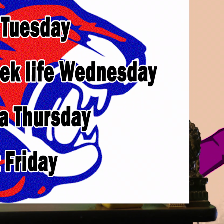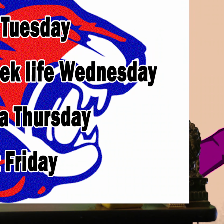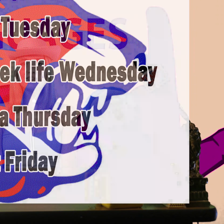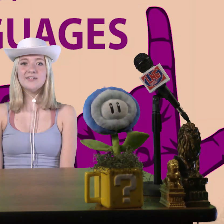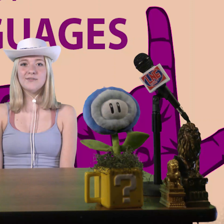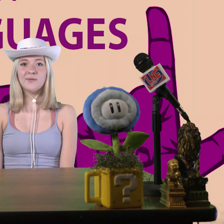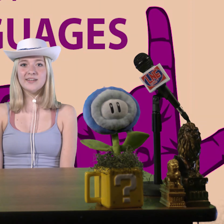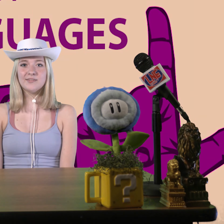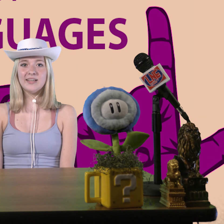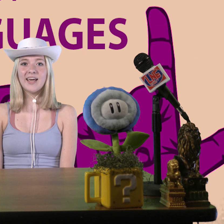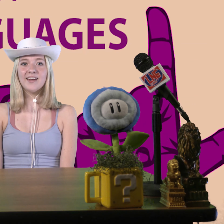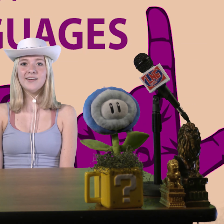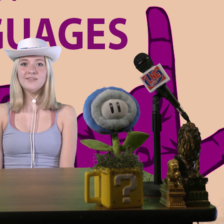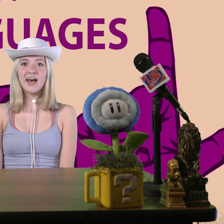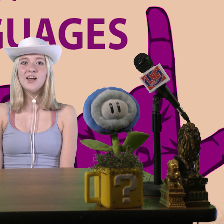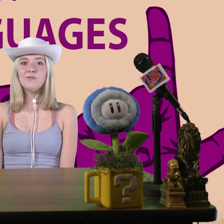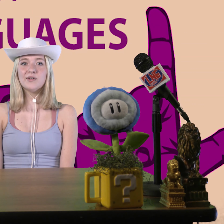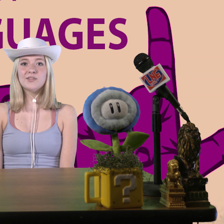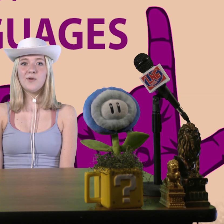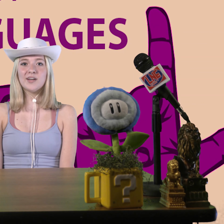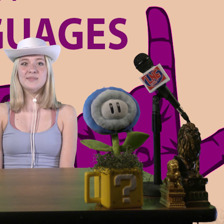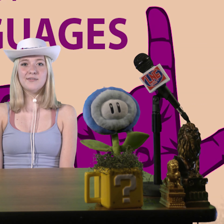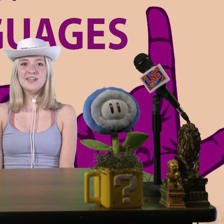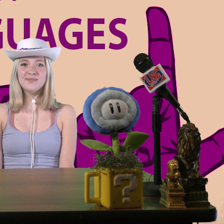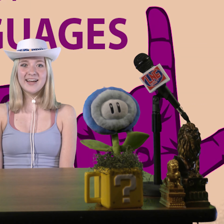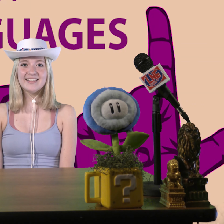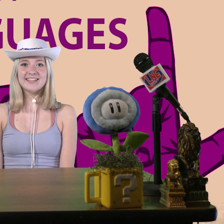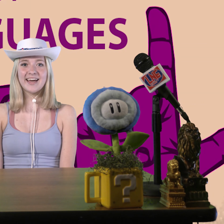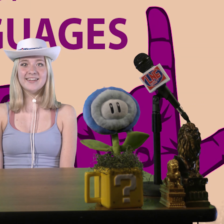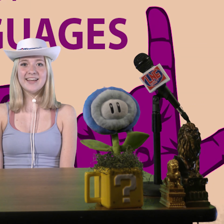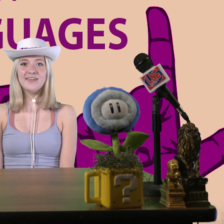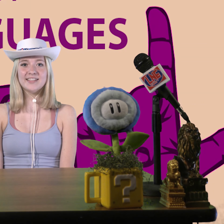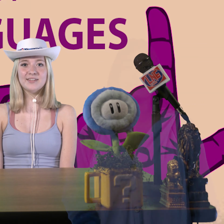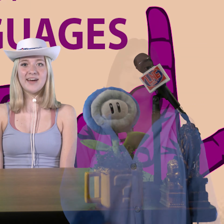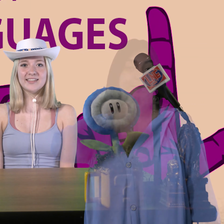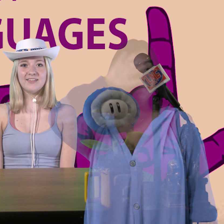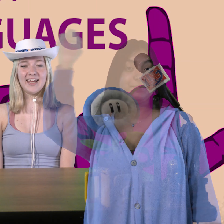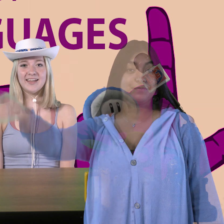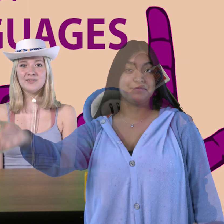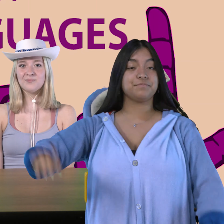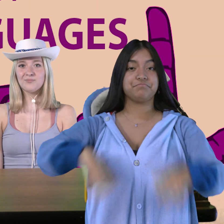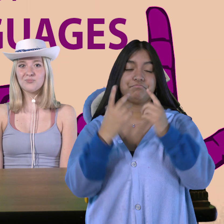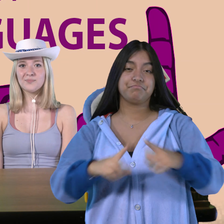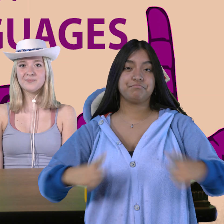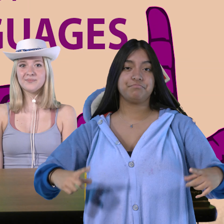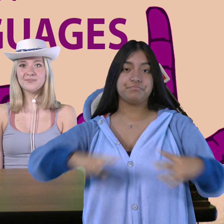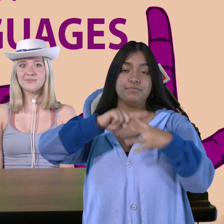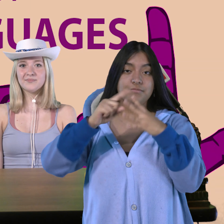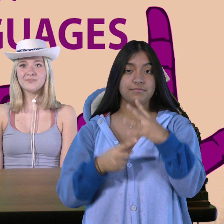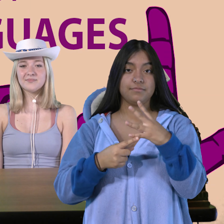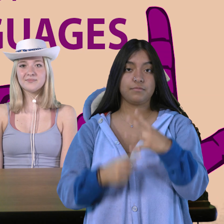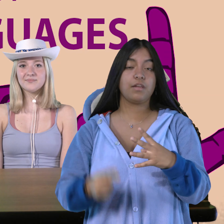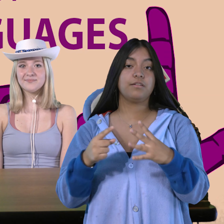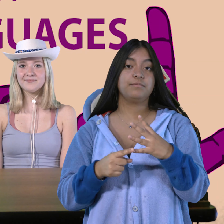This week is also Deaf Awareness Week. In honor of that, we want to welcome Delfina Perez to sign our Deaf History Fact of the Day. Sign language